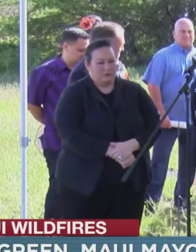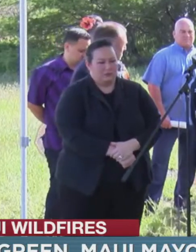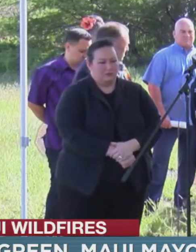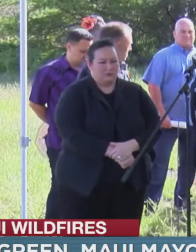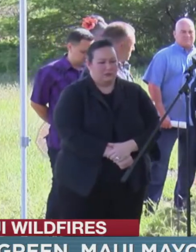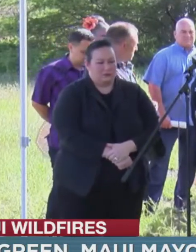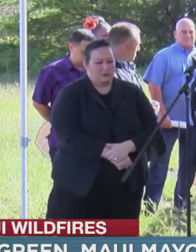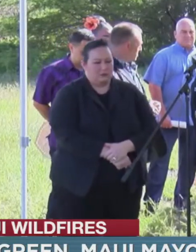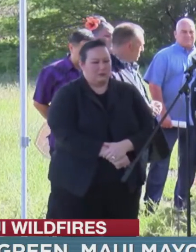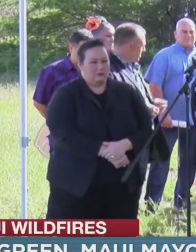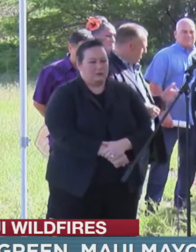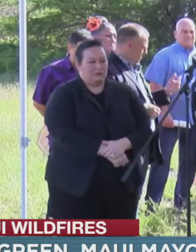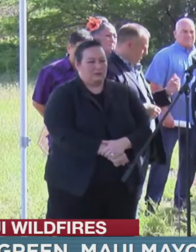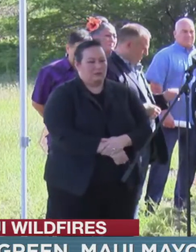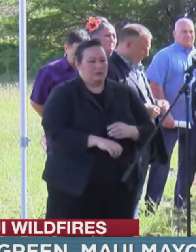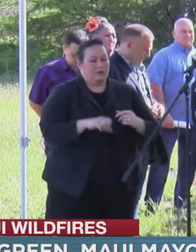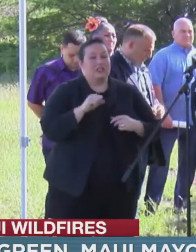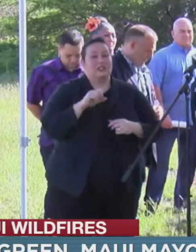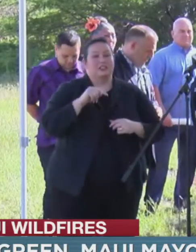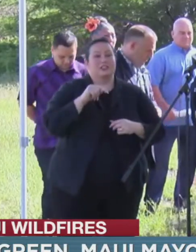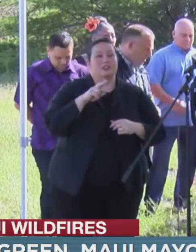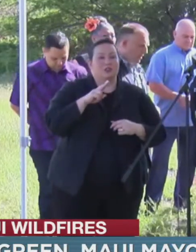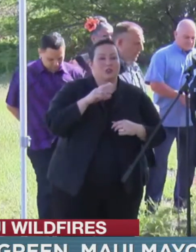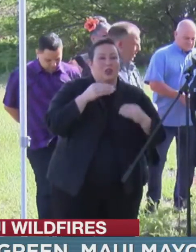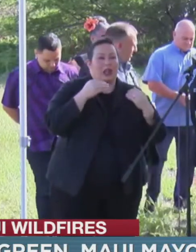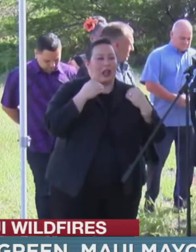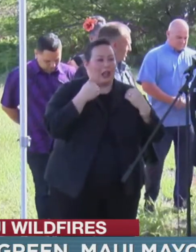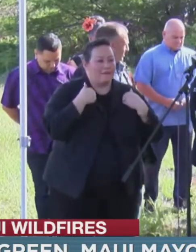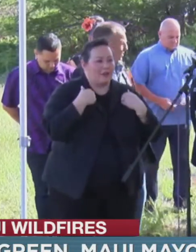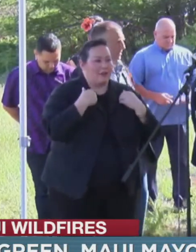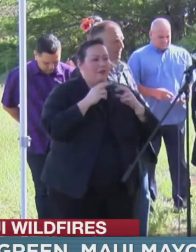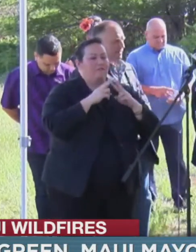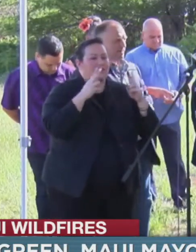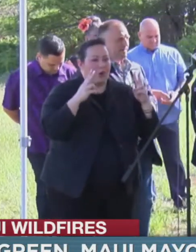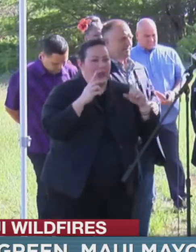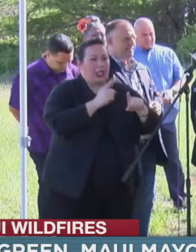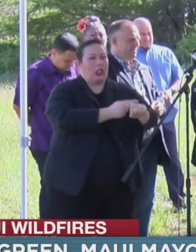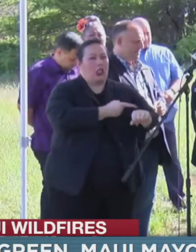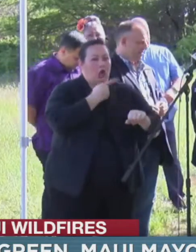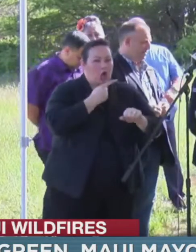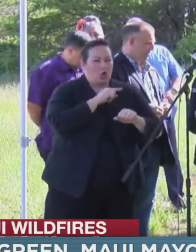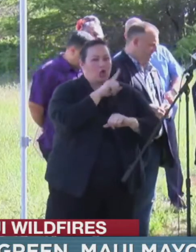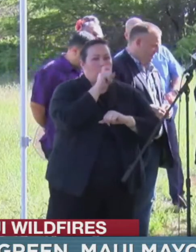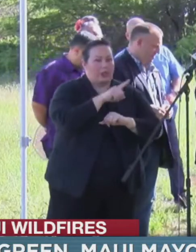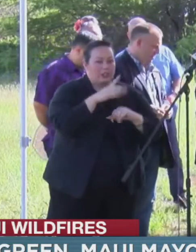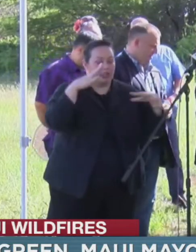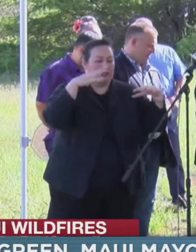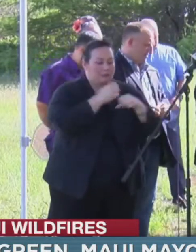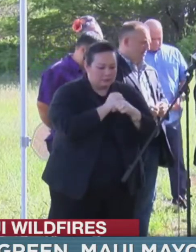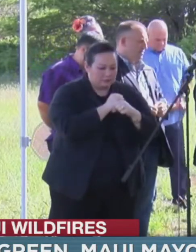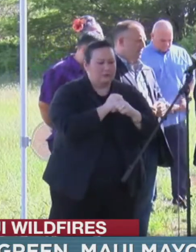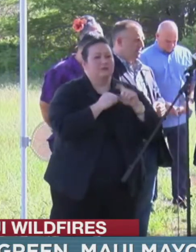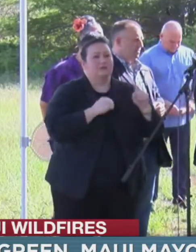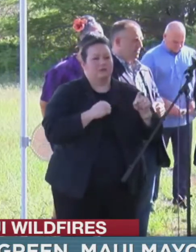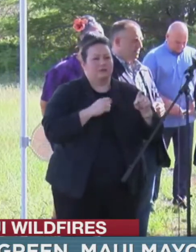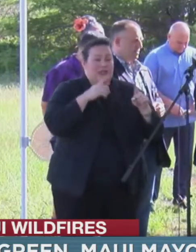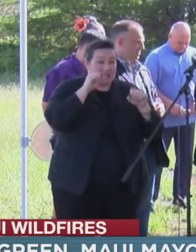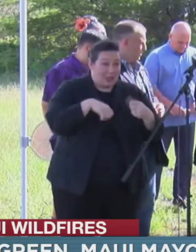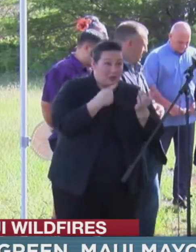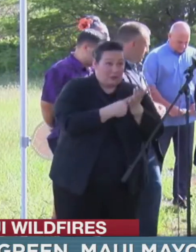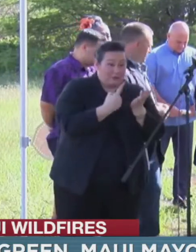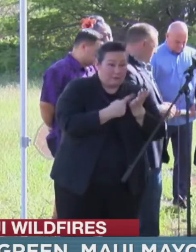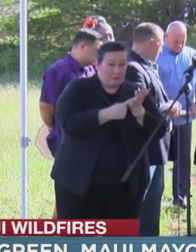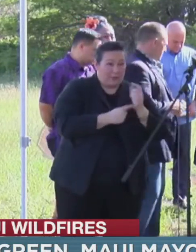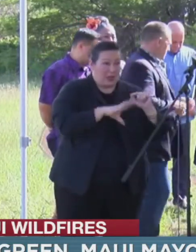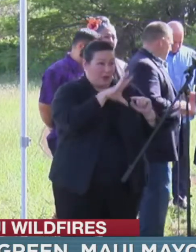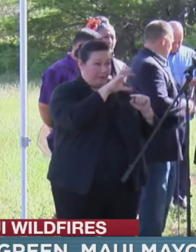March? Stu had a very long question, which boils down to, can you walk us through